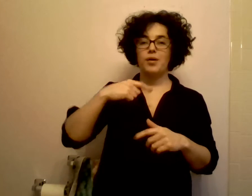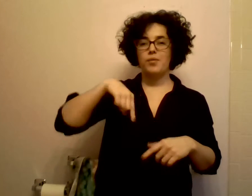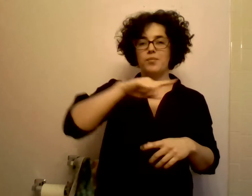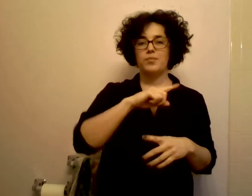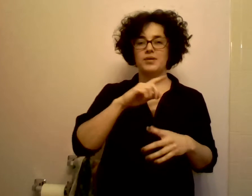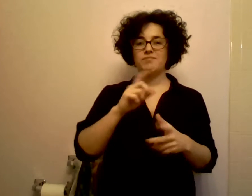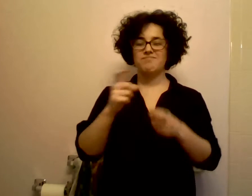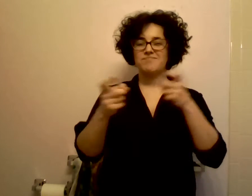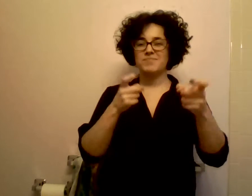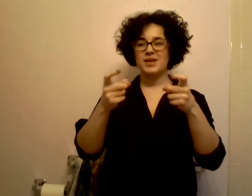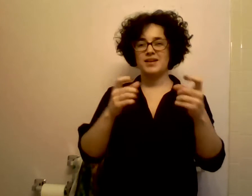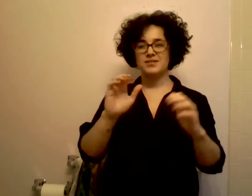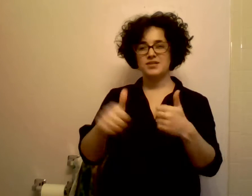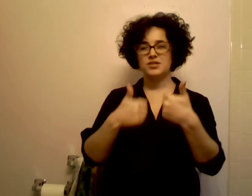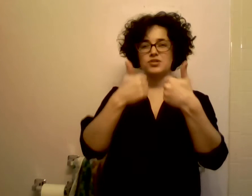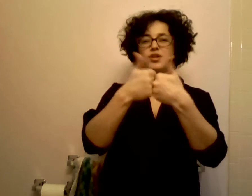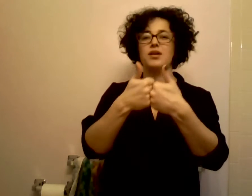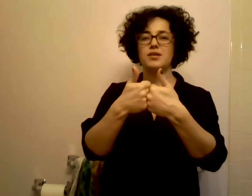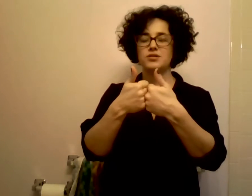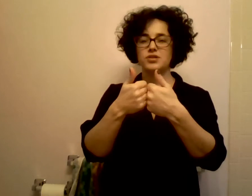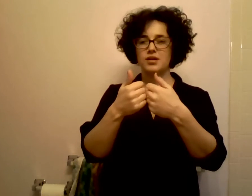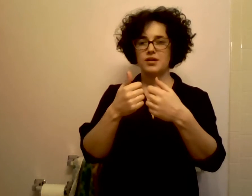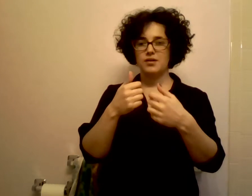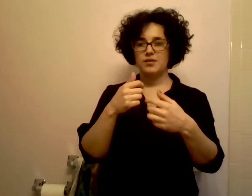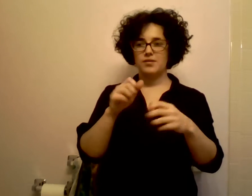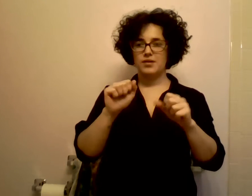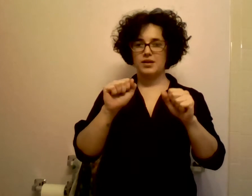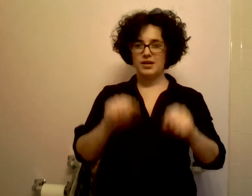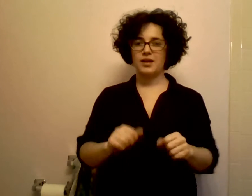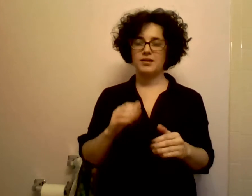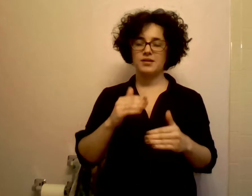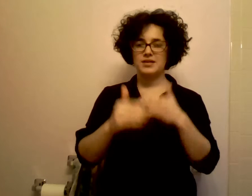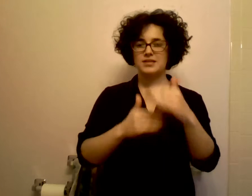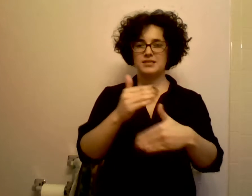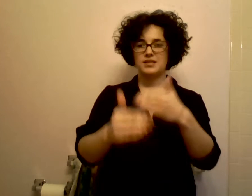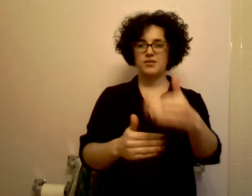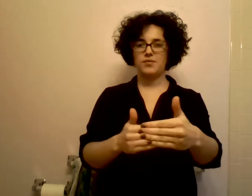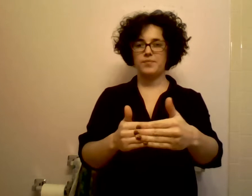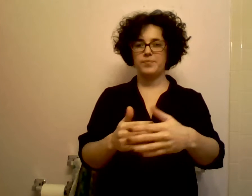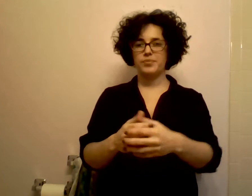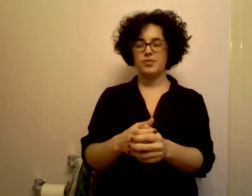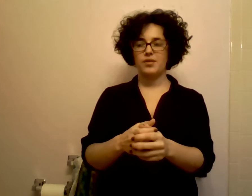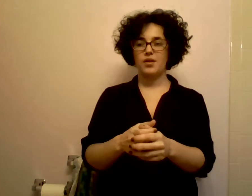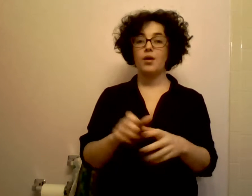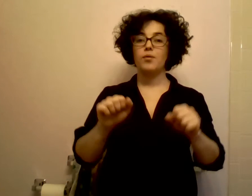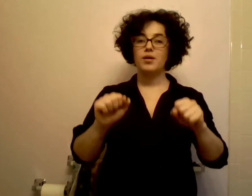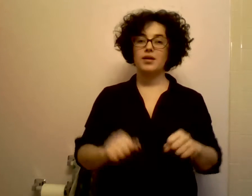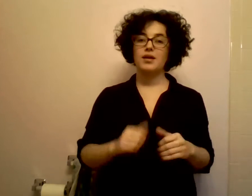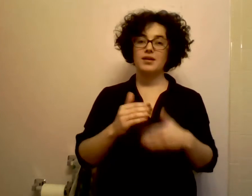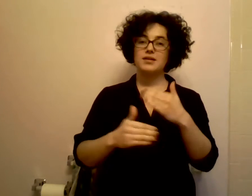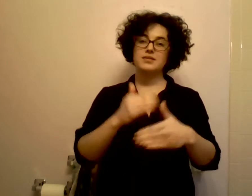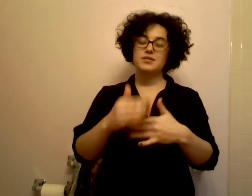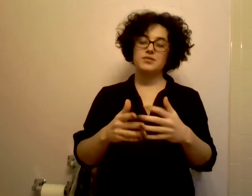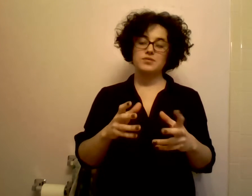forward. We can make progressive approximations towards expanding our comfort zone. You can begin